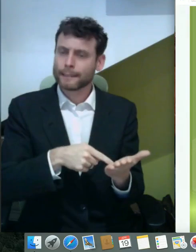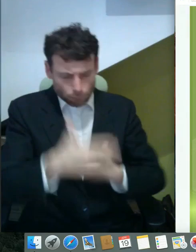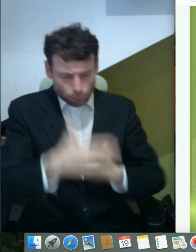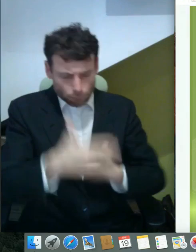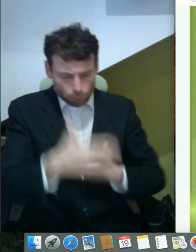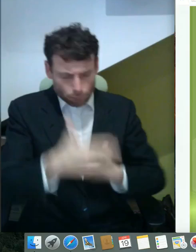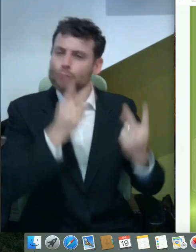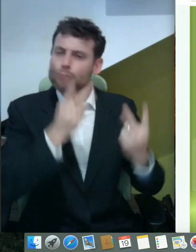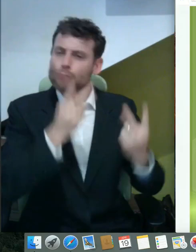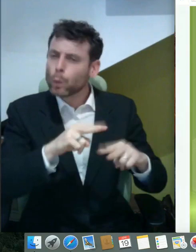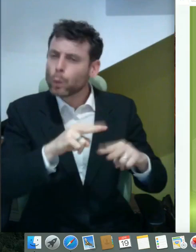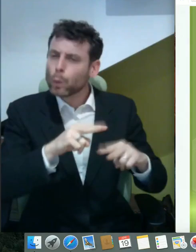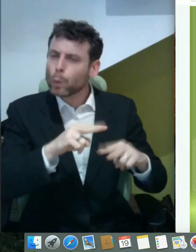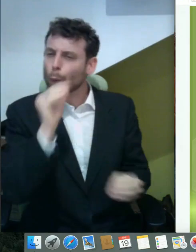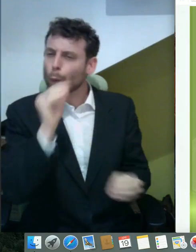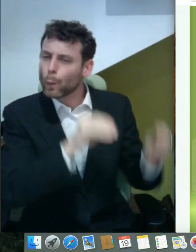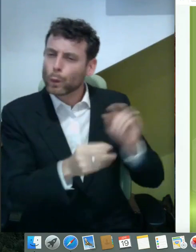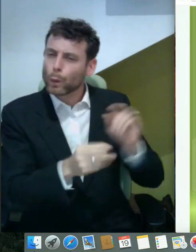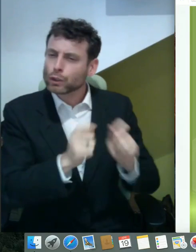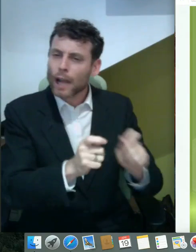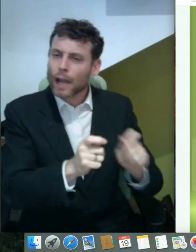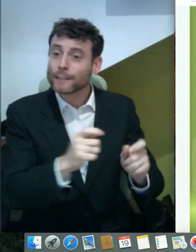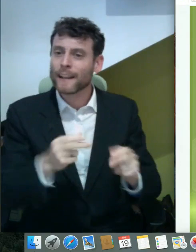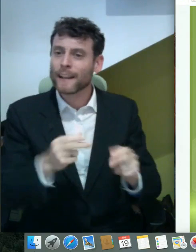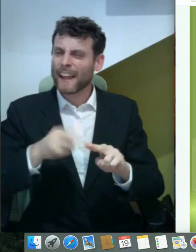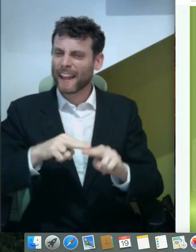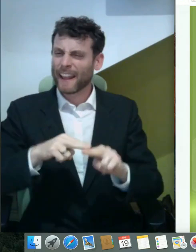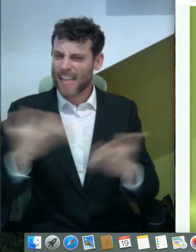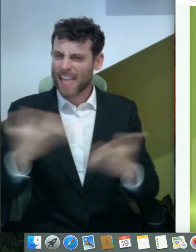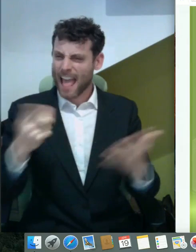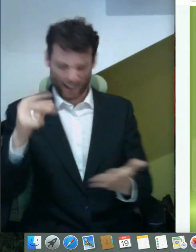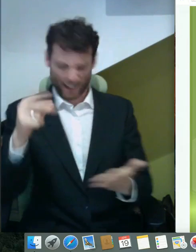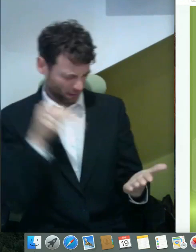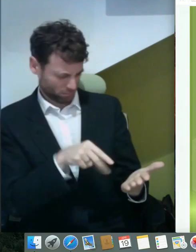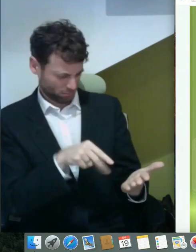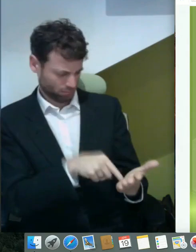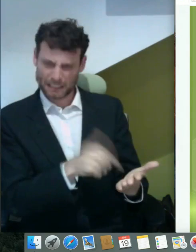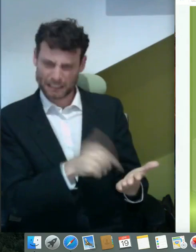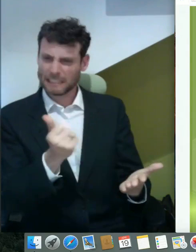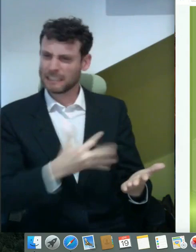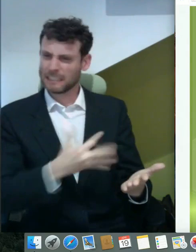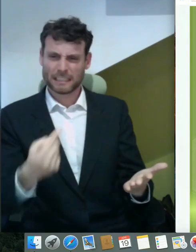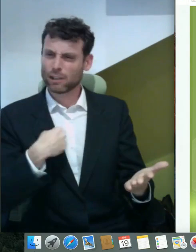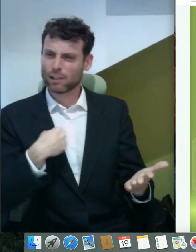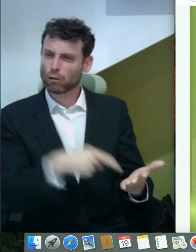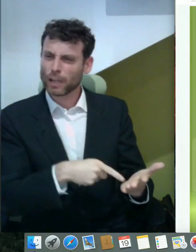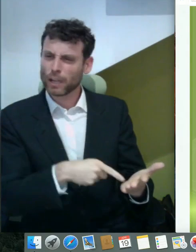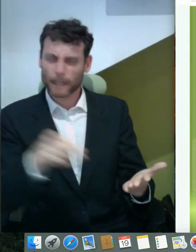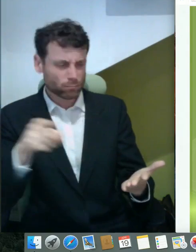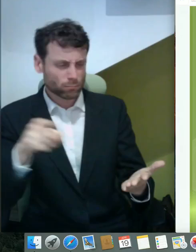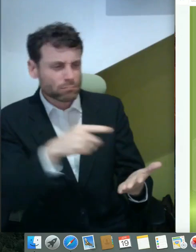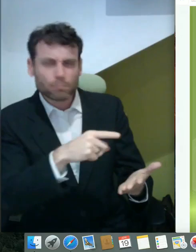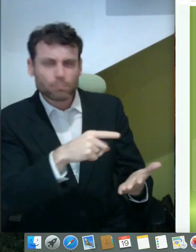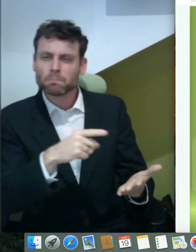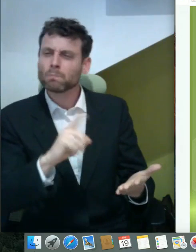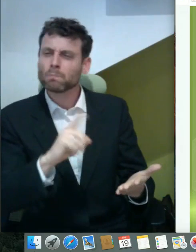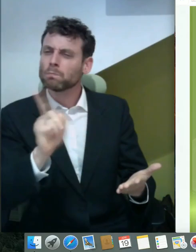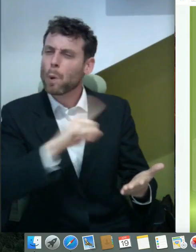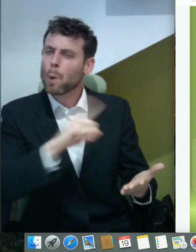If there's anything in it that you disagree with or that you question, we really do want to hear from